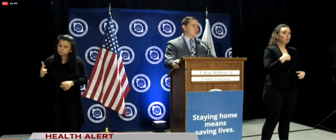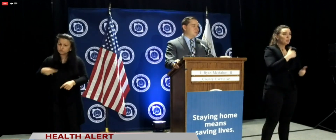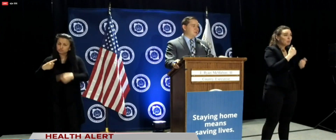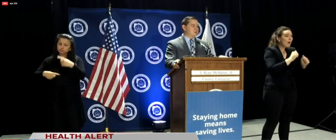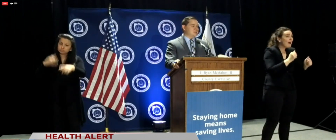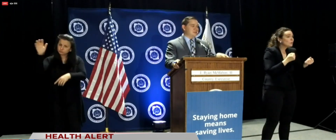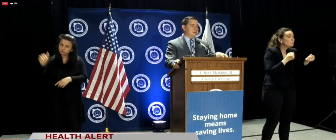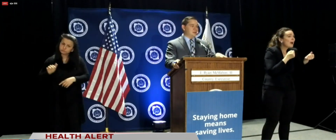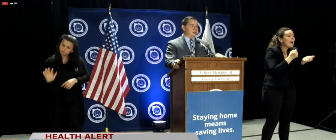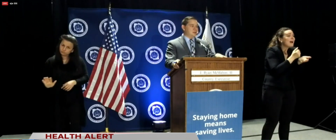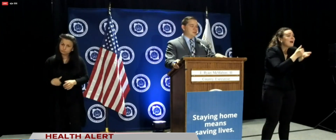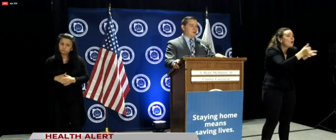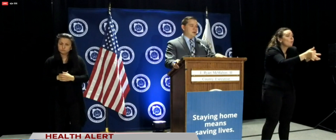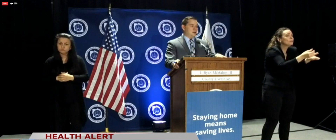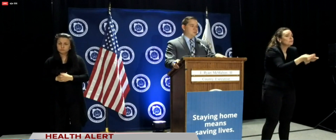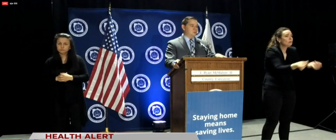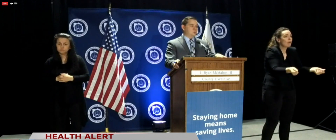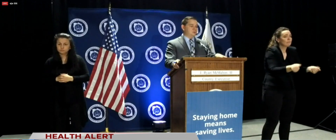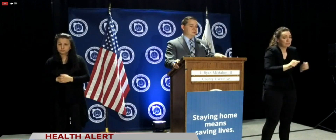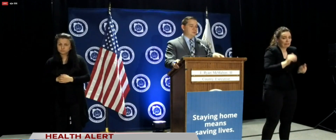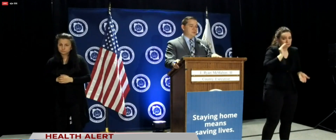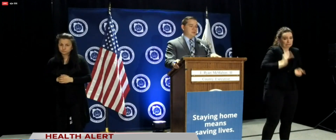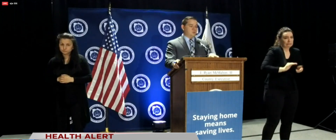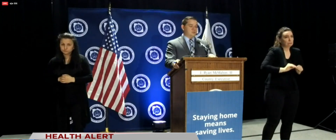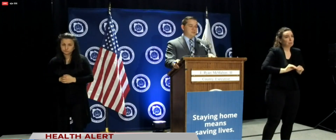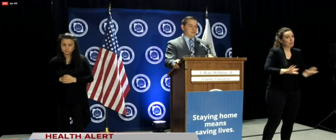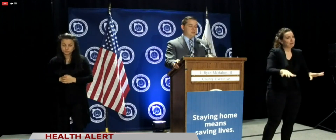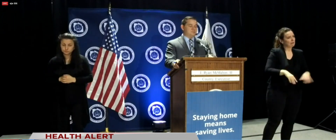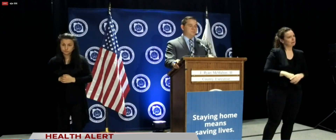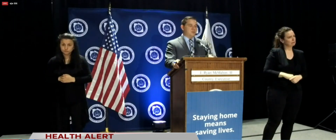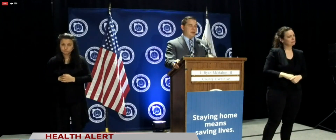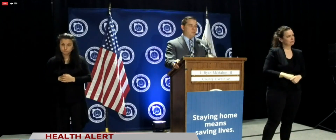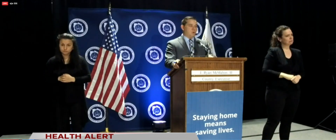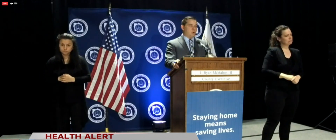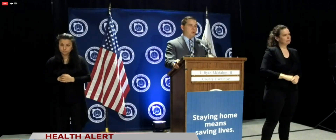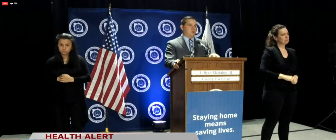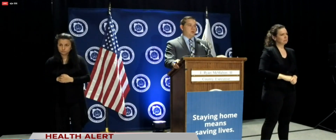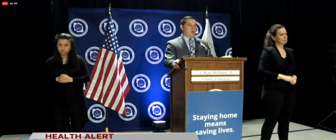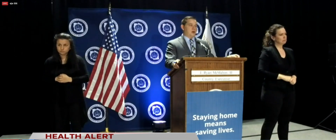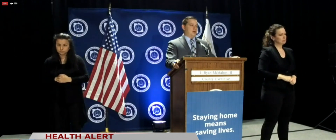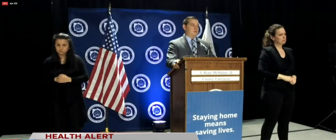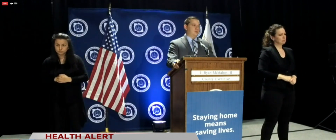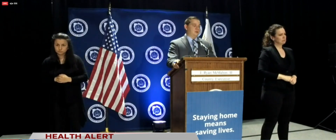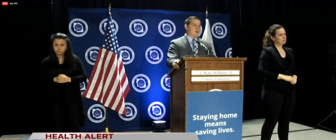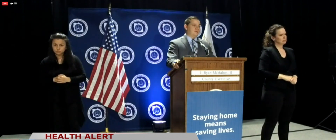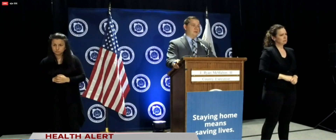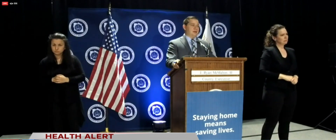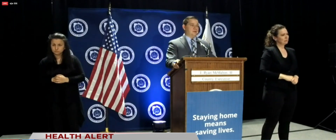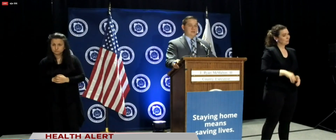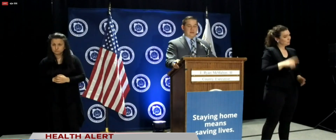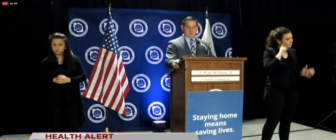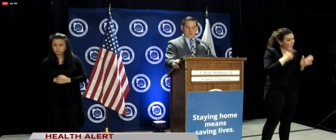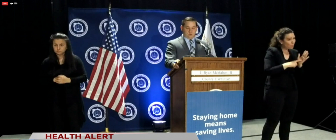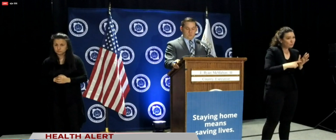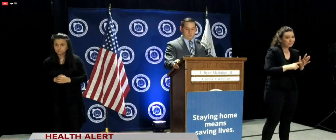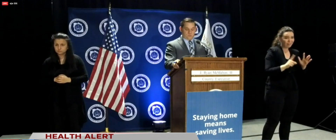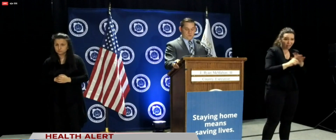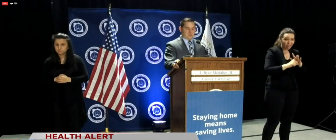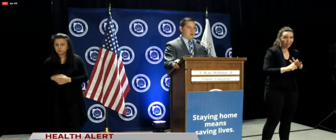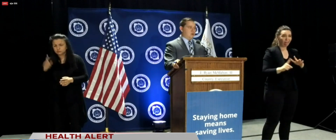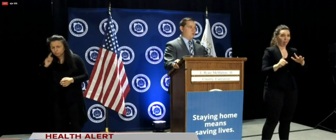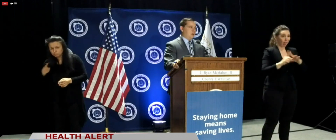So Tim, you see it, and we're seeing that more. And every day there's kind of a